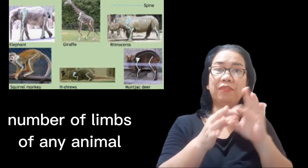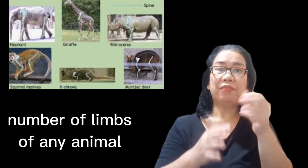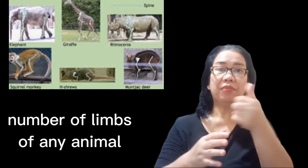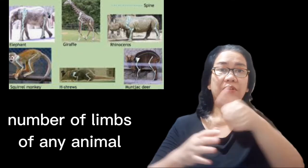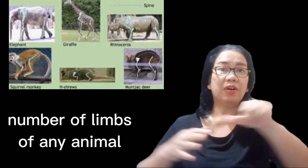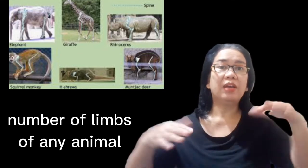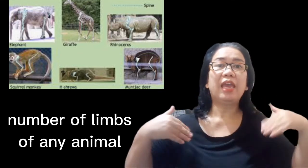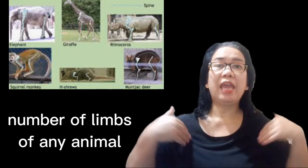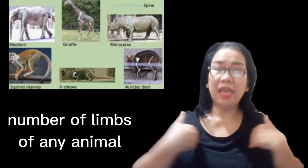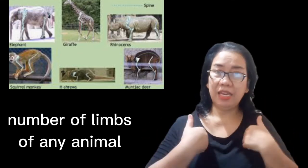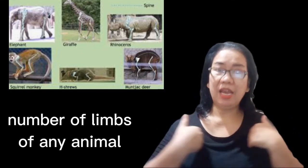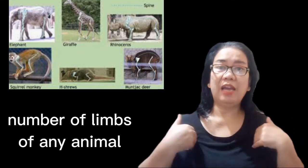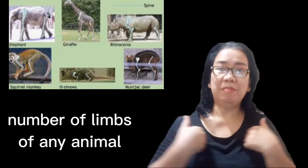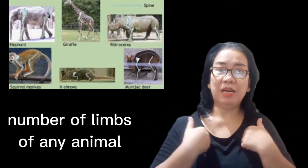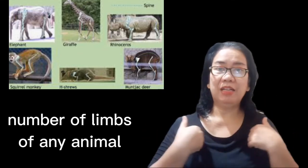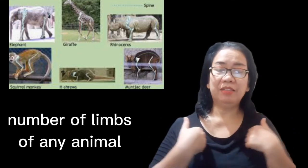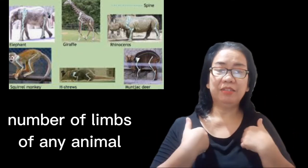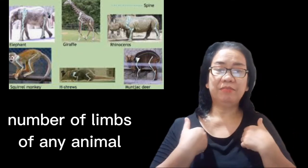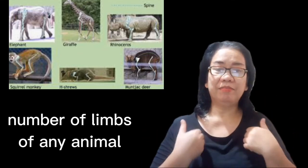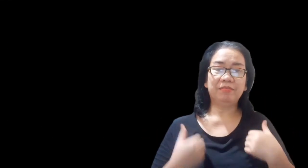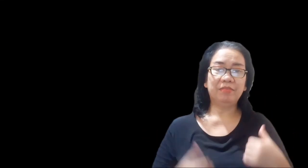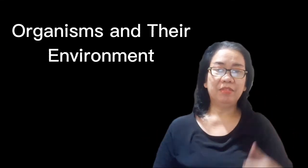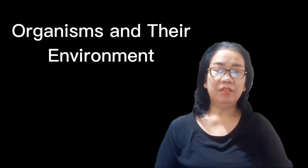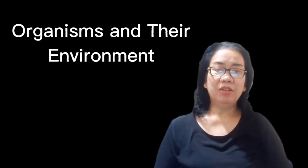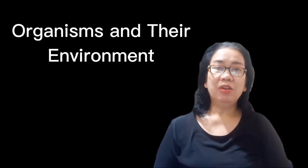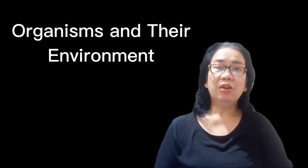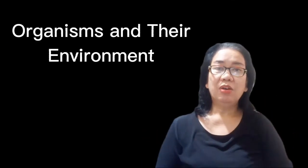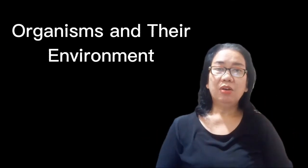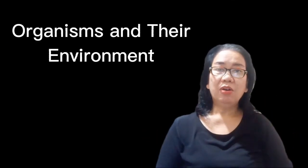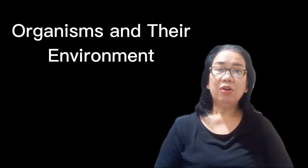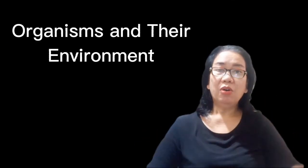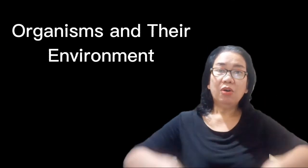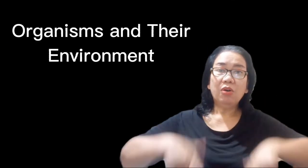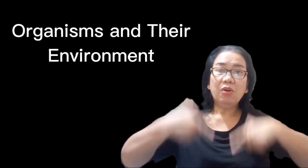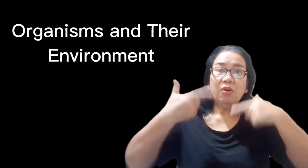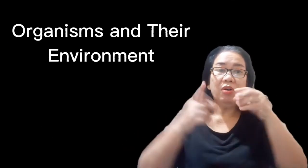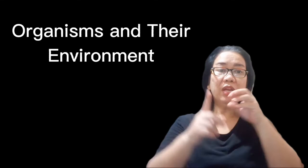of any animal.